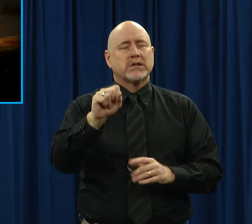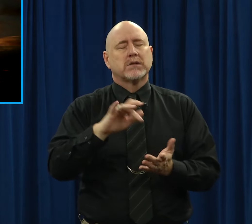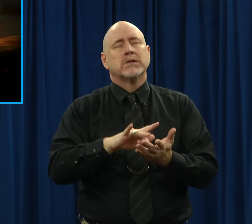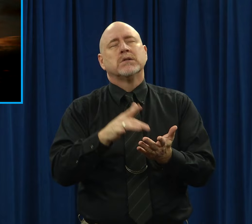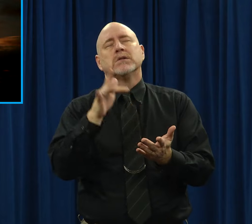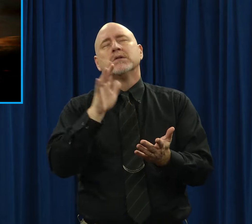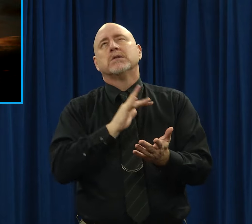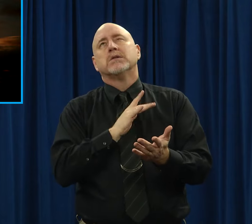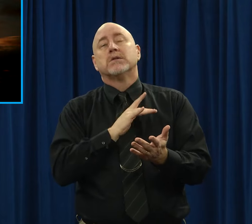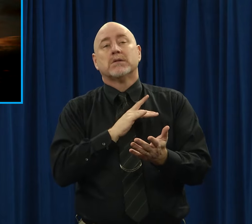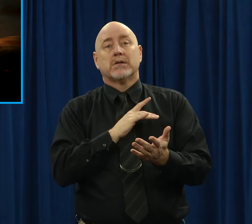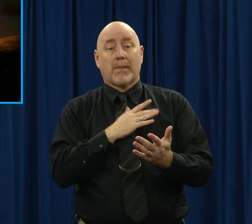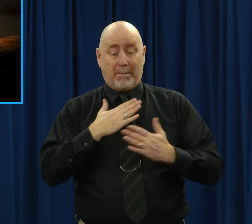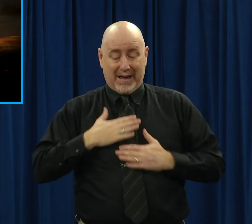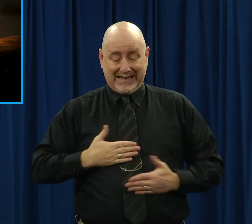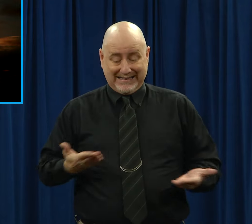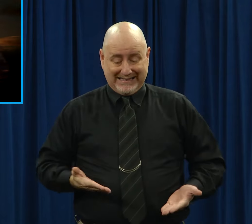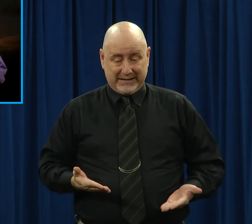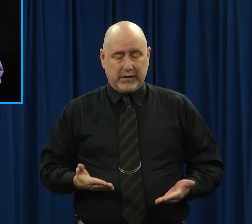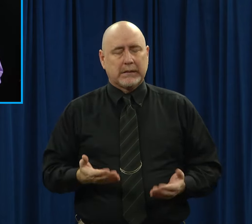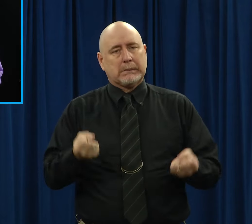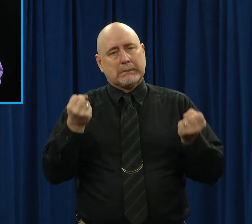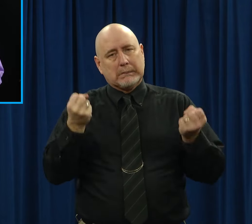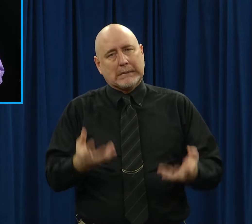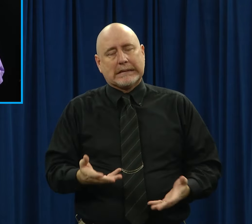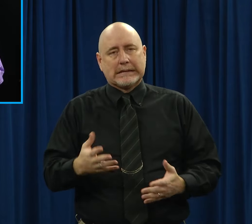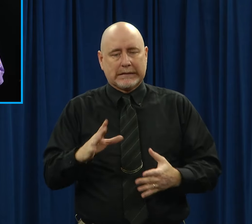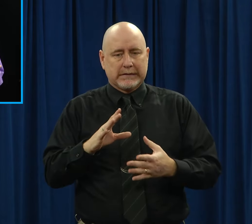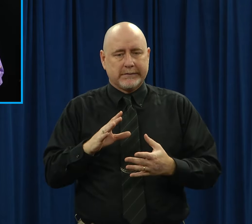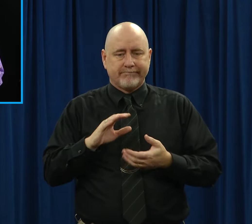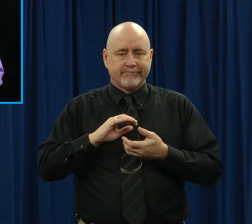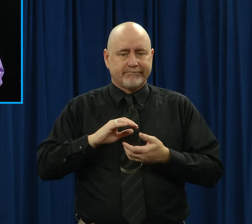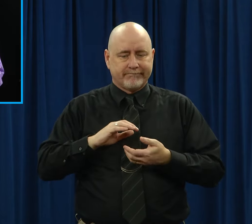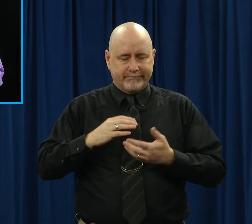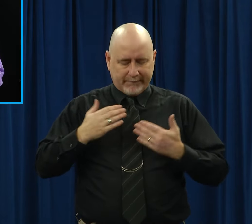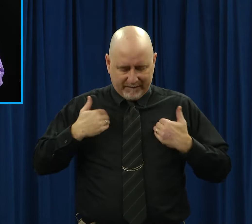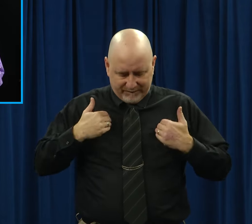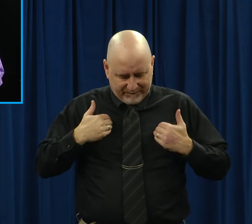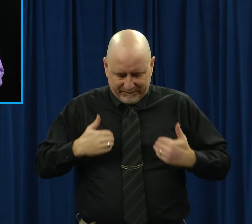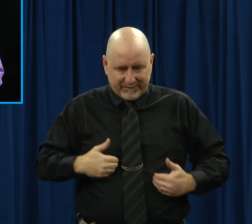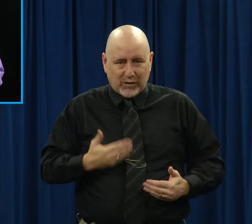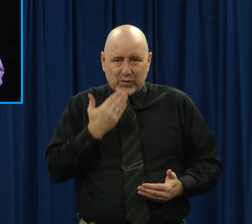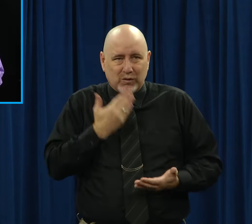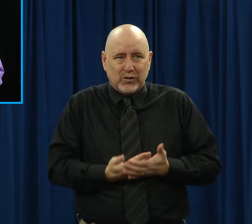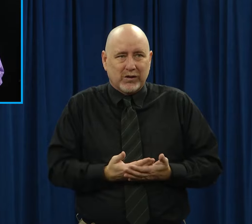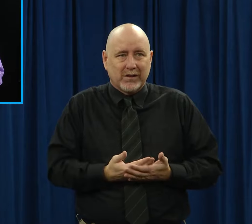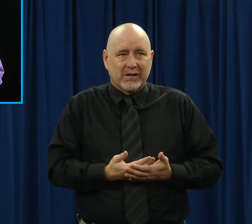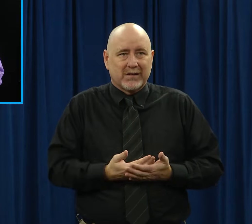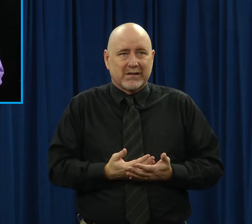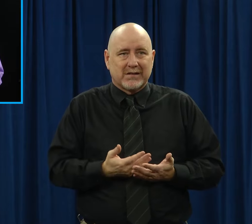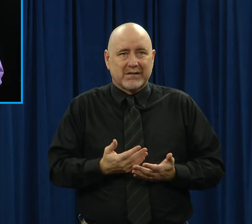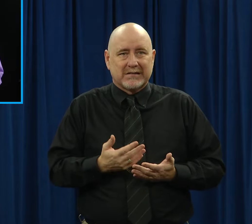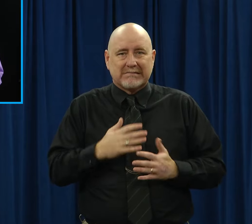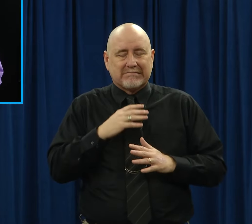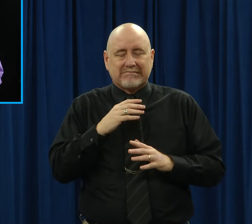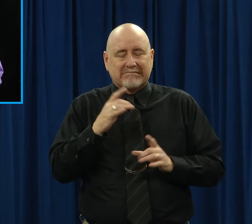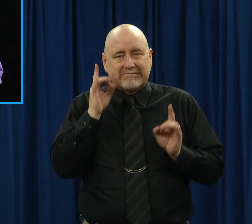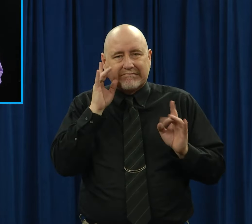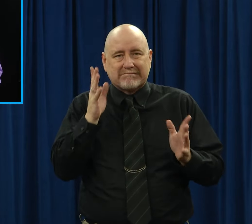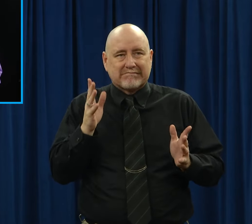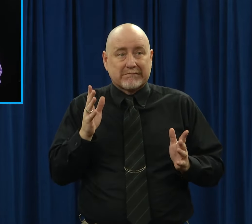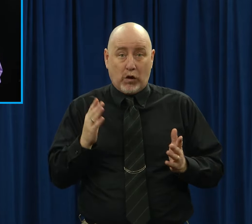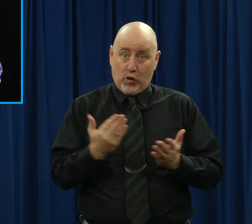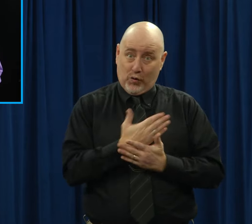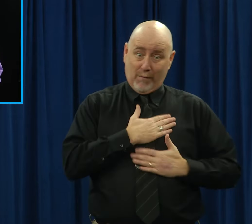a glorious body. Our present bodies have many things associated with them that are not glorious. They're low